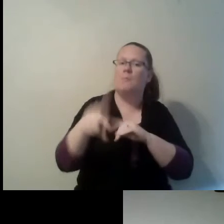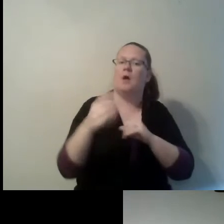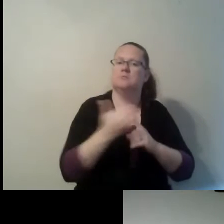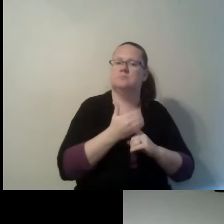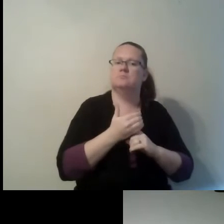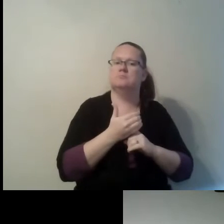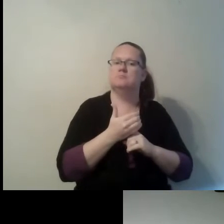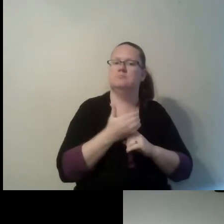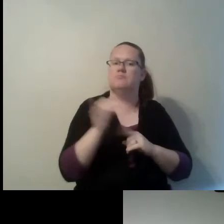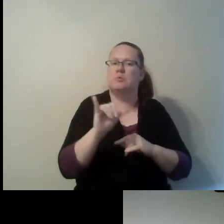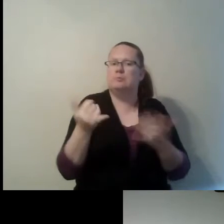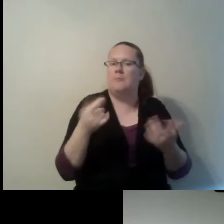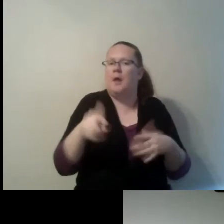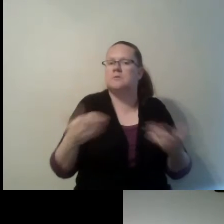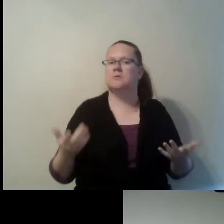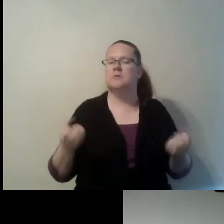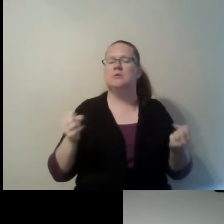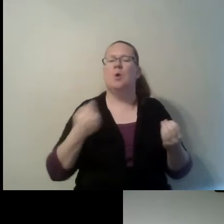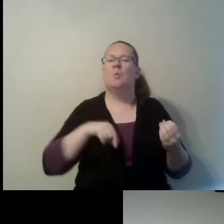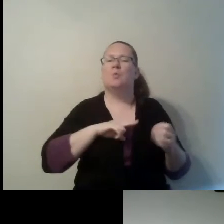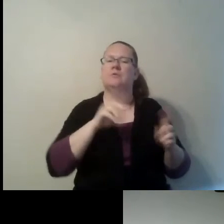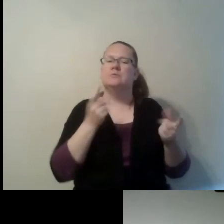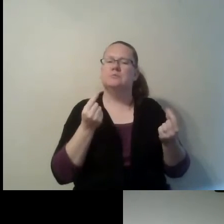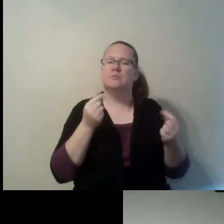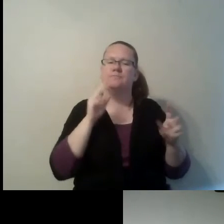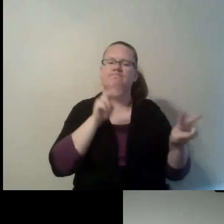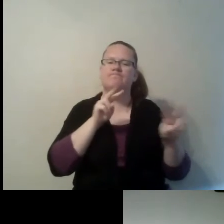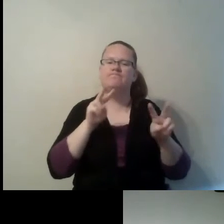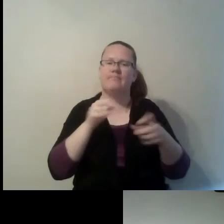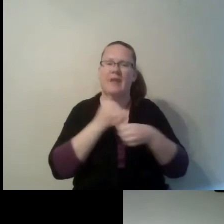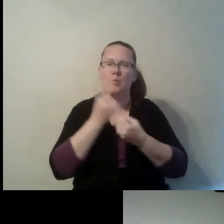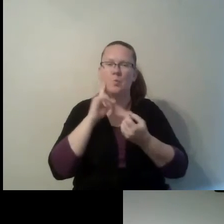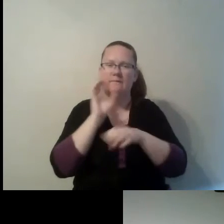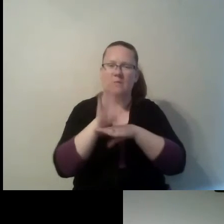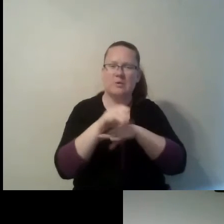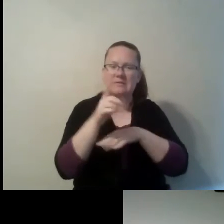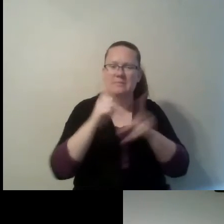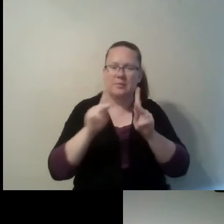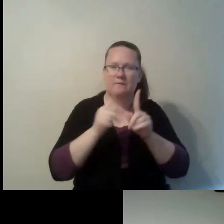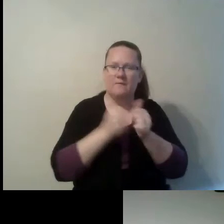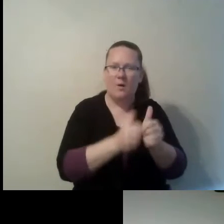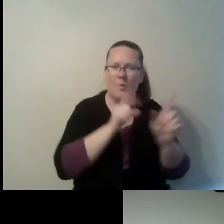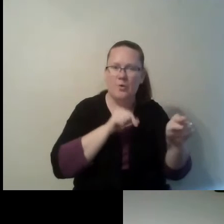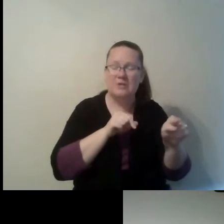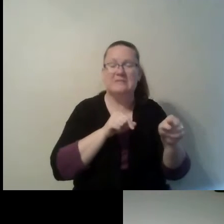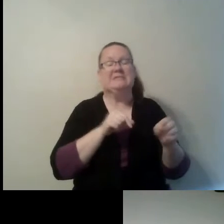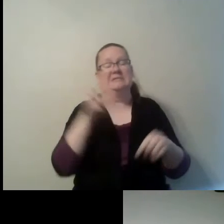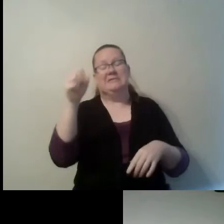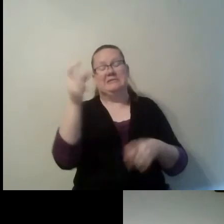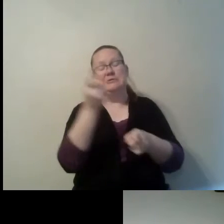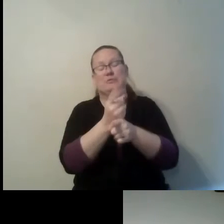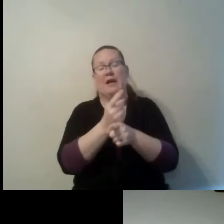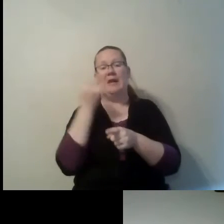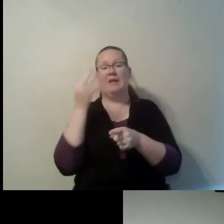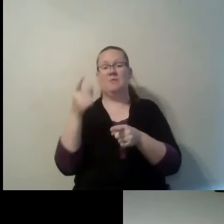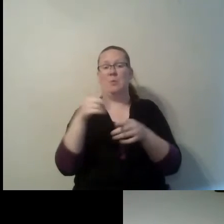goes back to what we're looking at doing and saying, how are we going to enforce this? Yes, you're 100% right. If you're coming to the